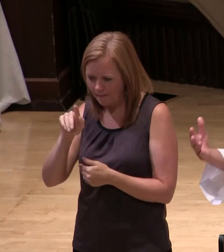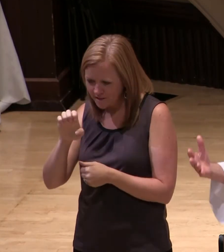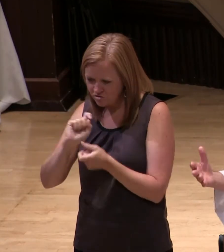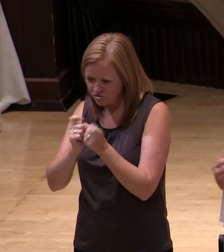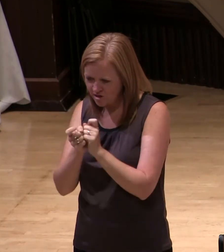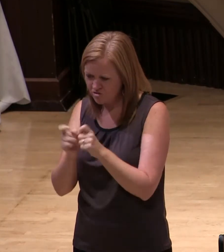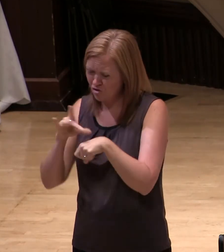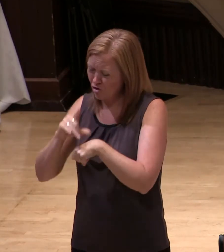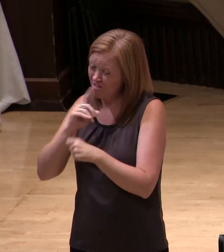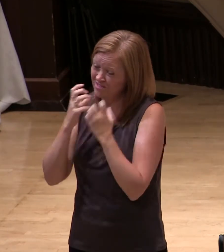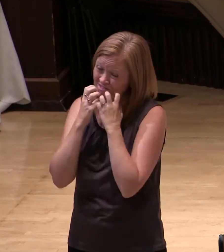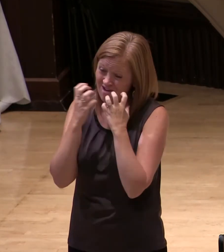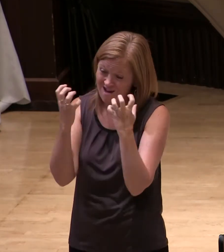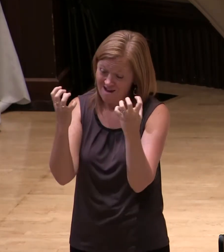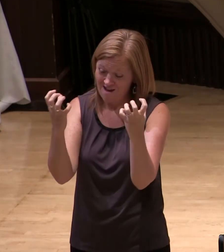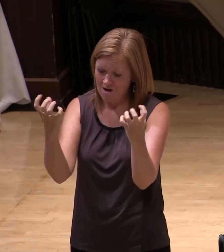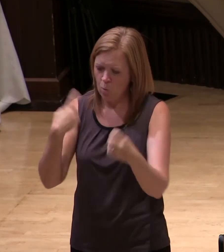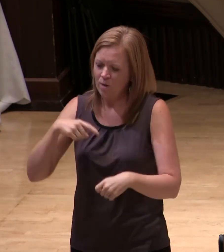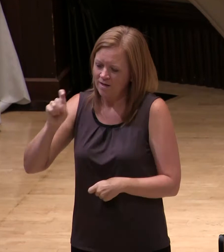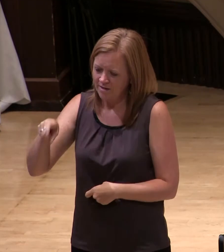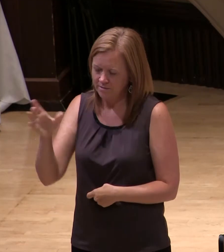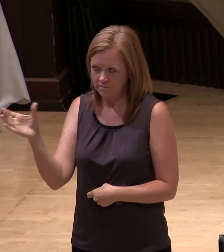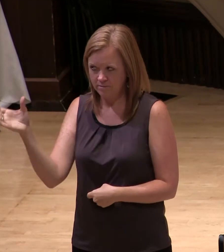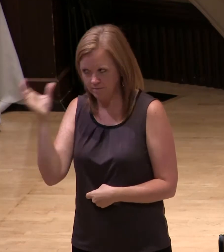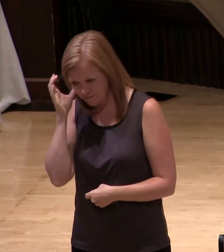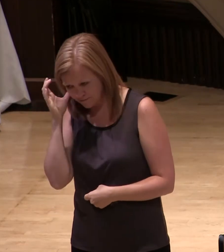is crying out, and we need to hear it.